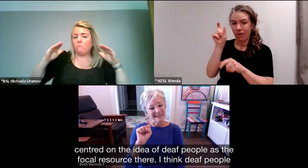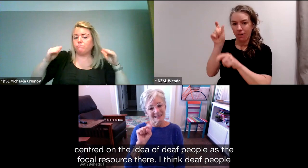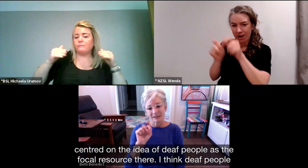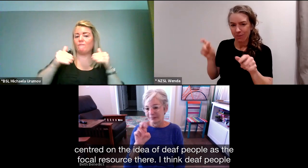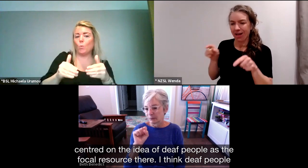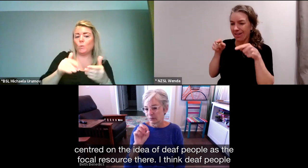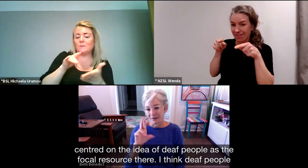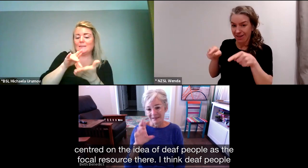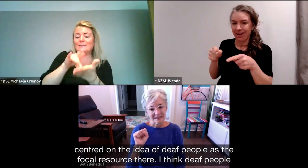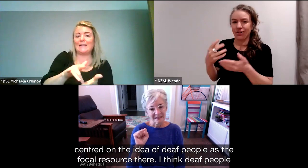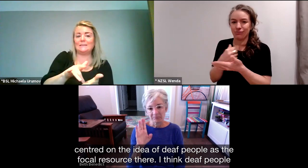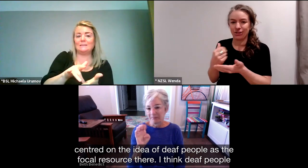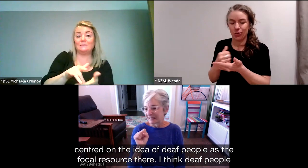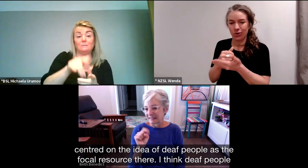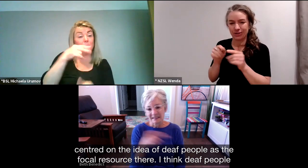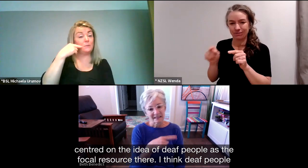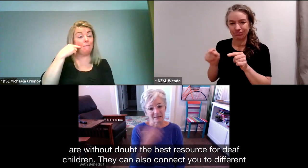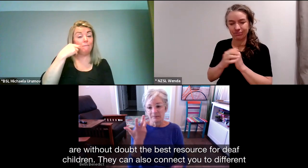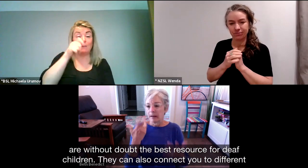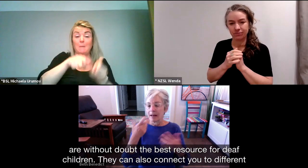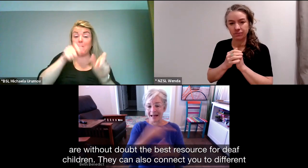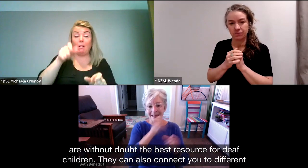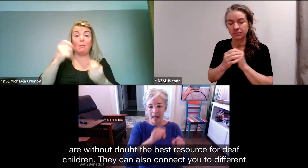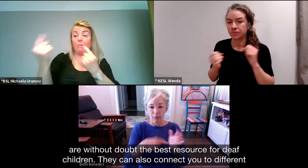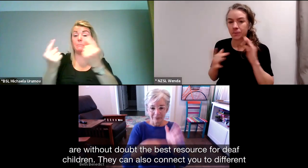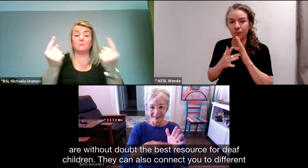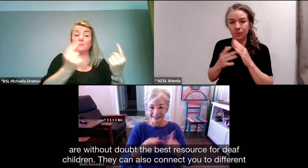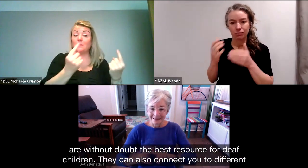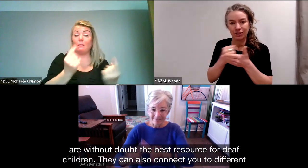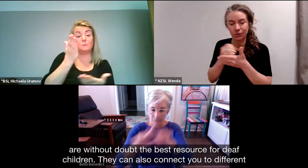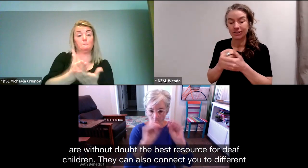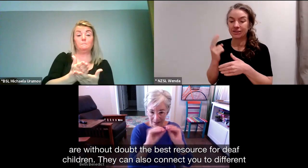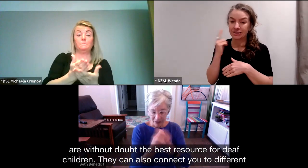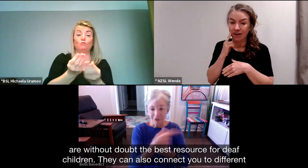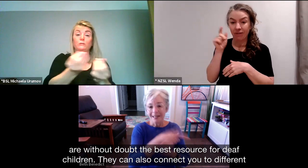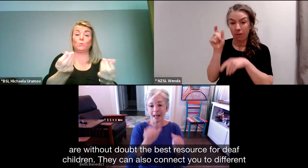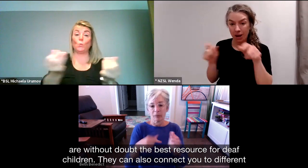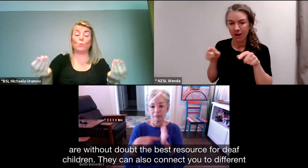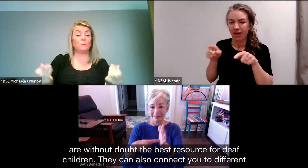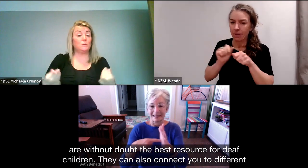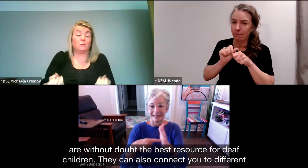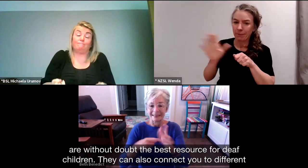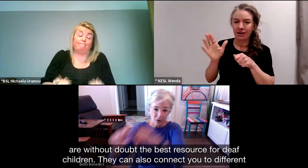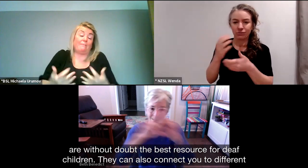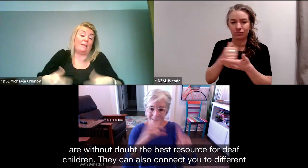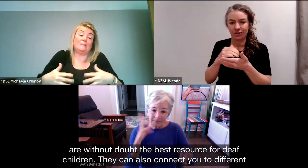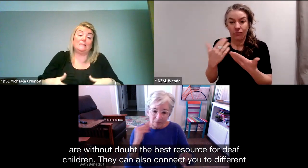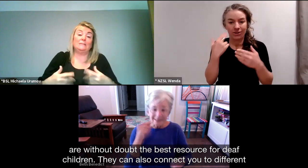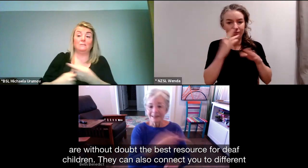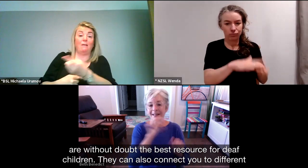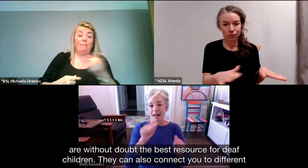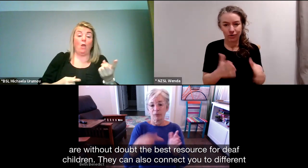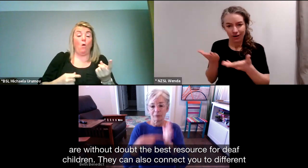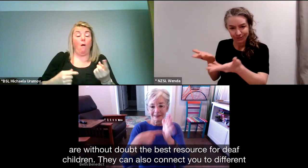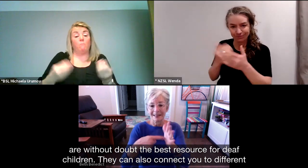resource there. I think deaf people are without doubt the best resource for deaf children. They can